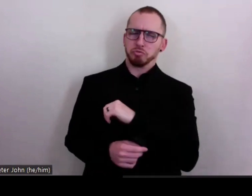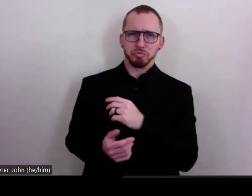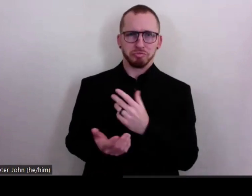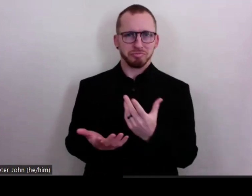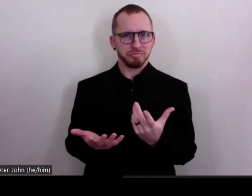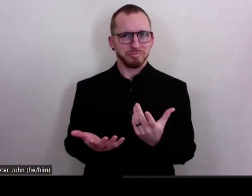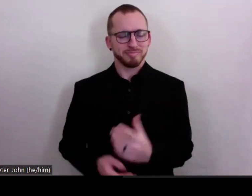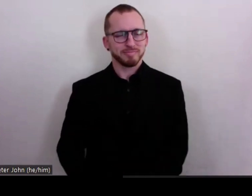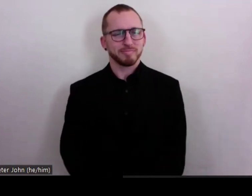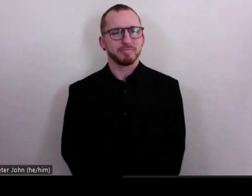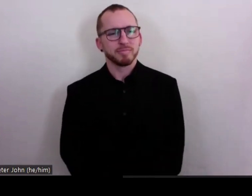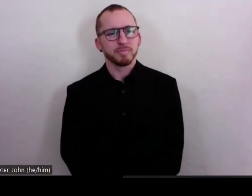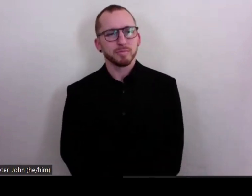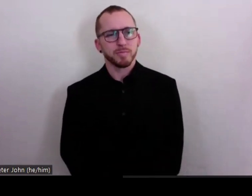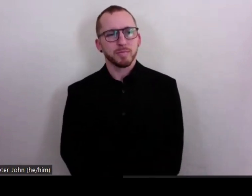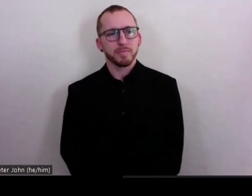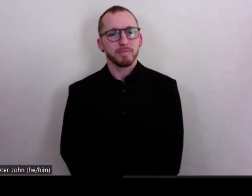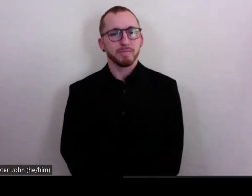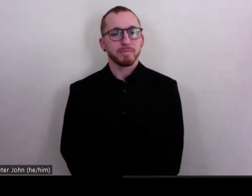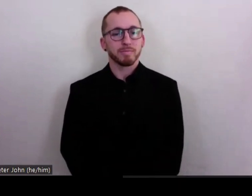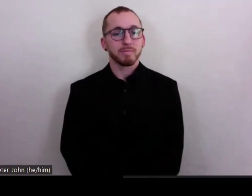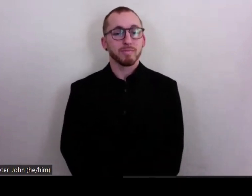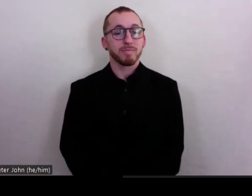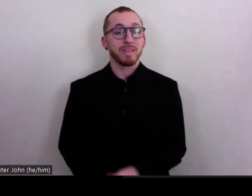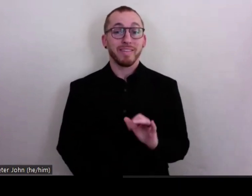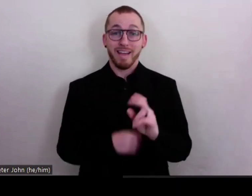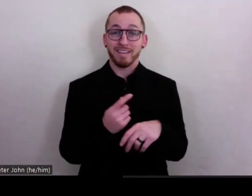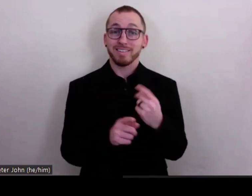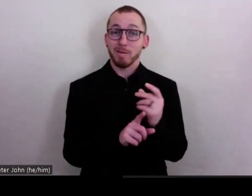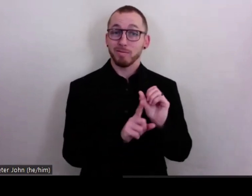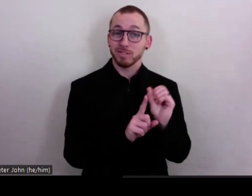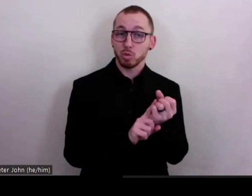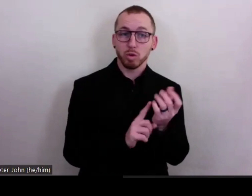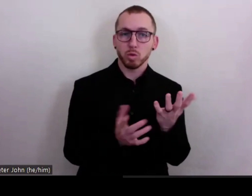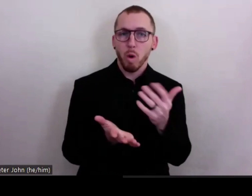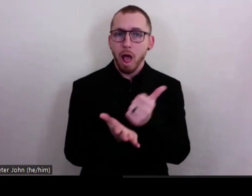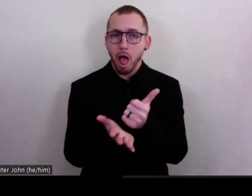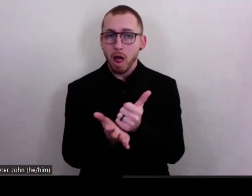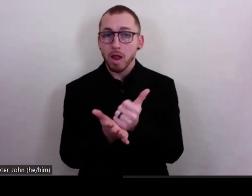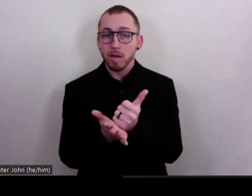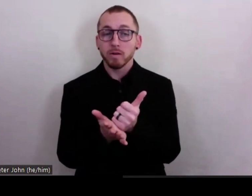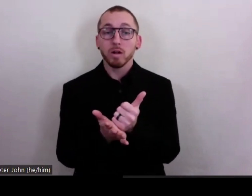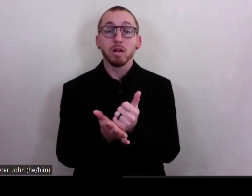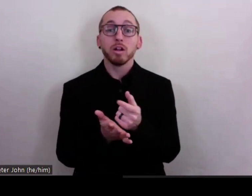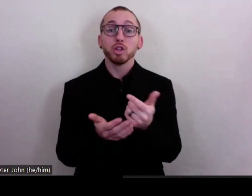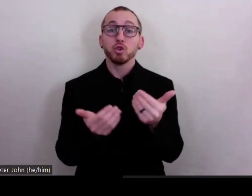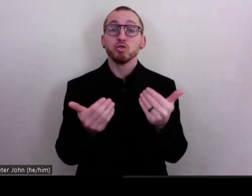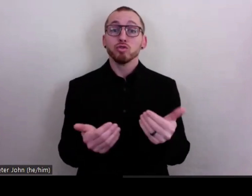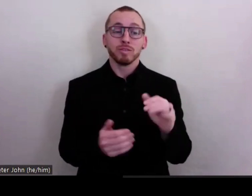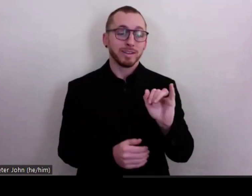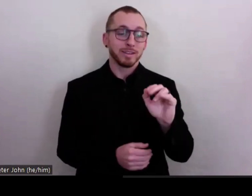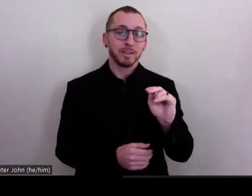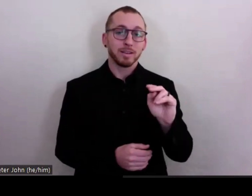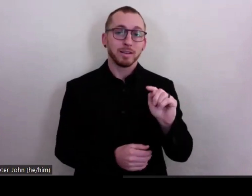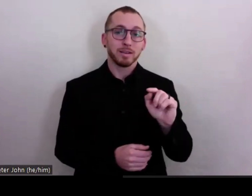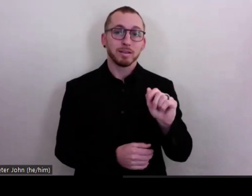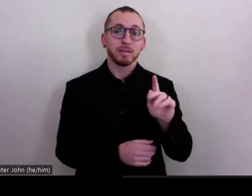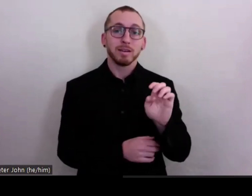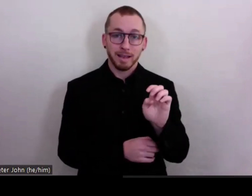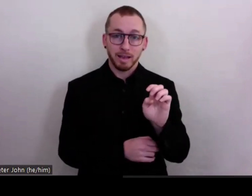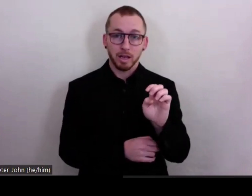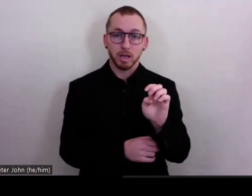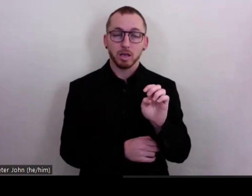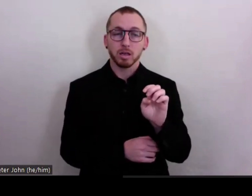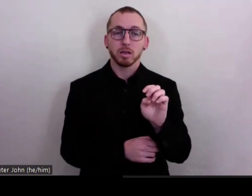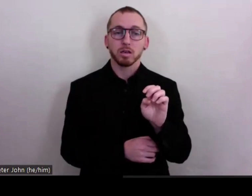what I think would be helpful in those type of cases is when you do your intake forms, allow people to just write their